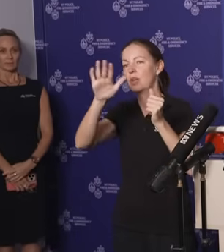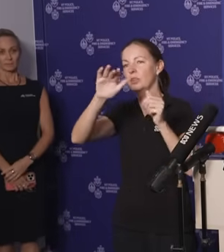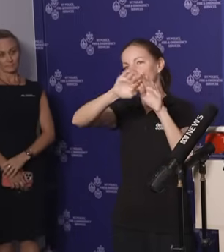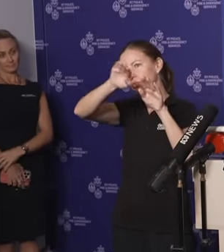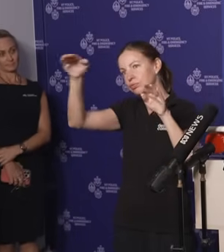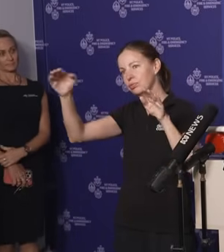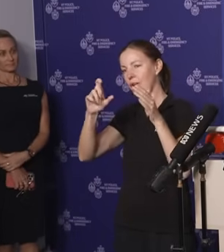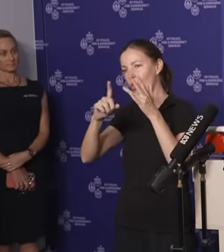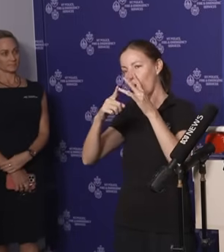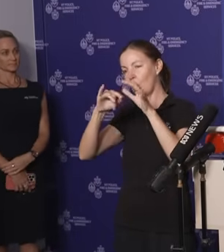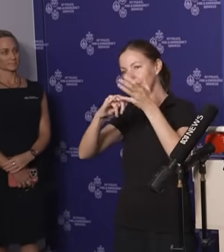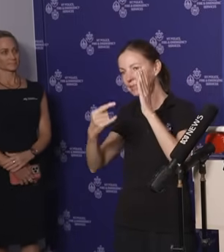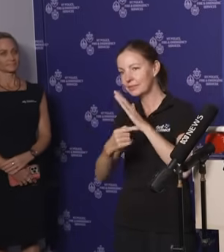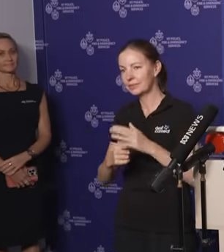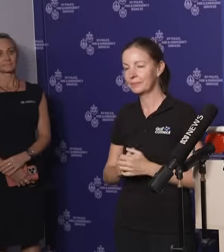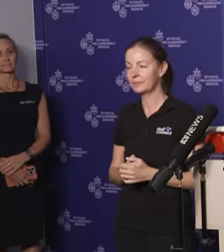Can you repeat it again?